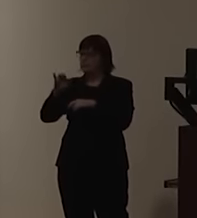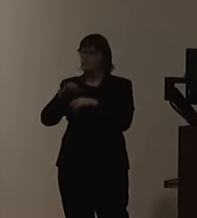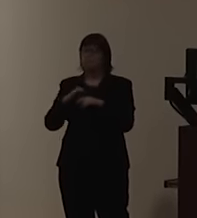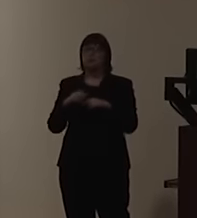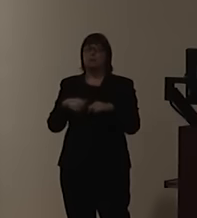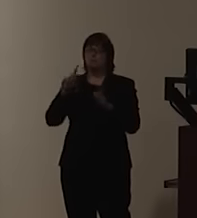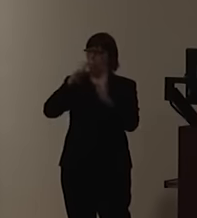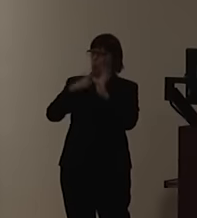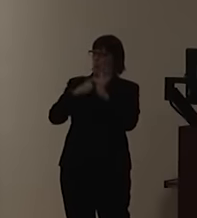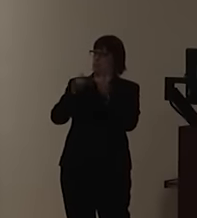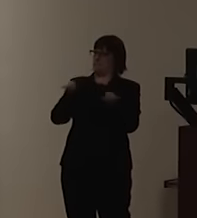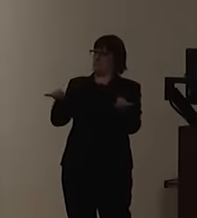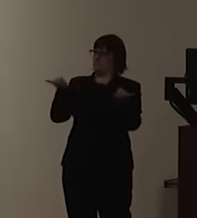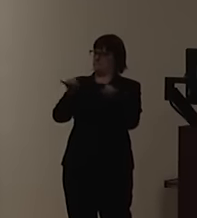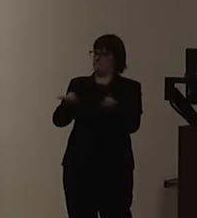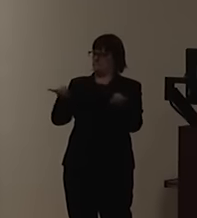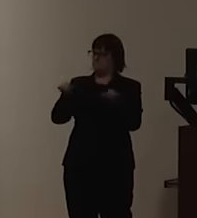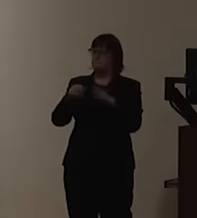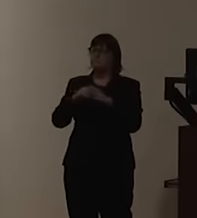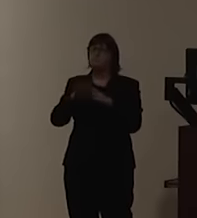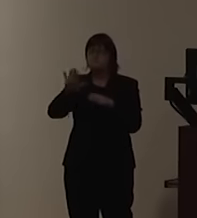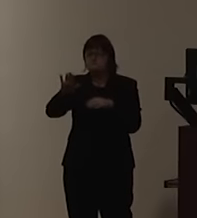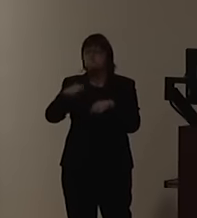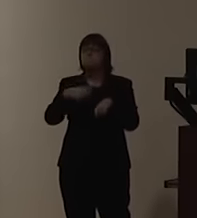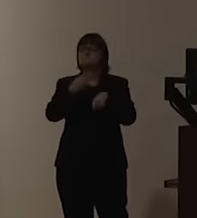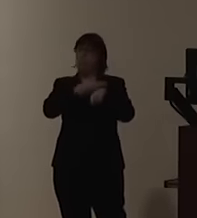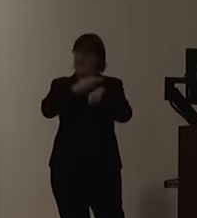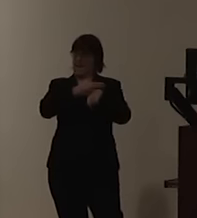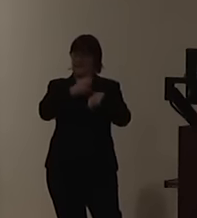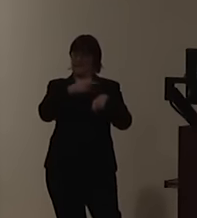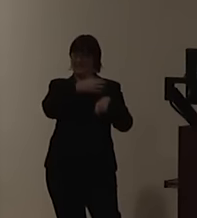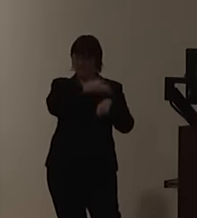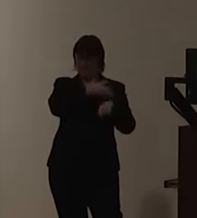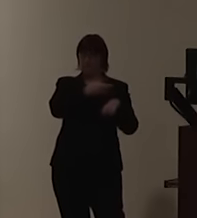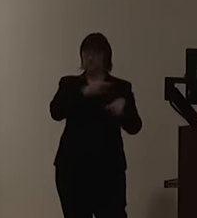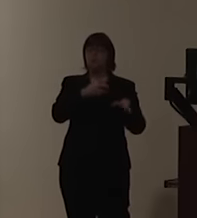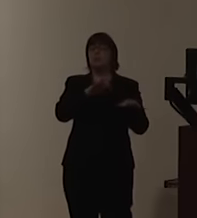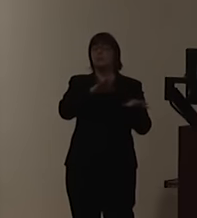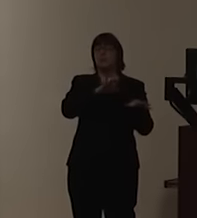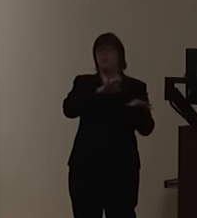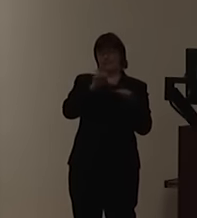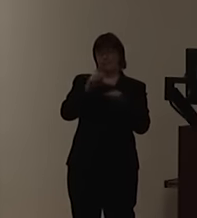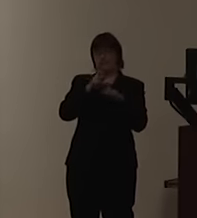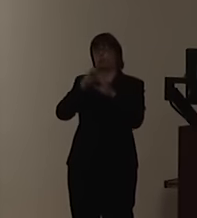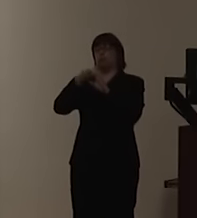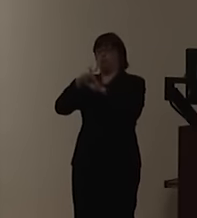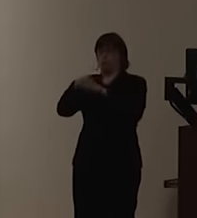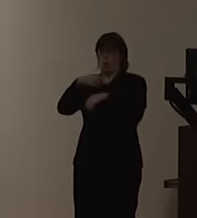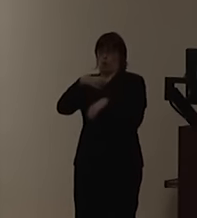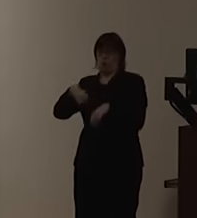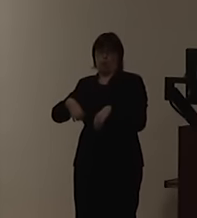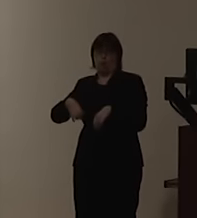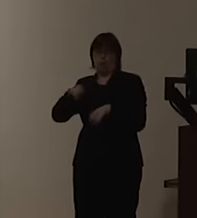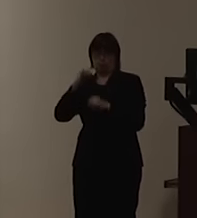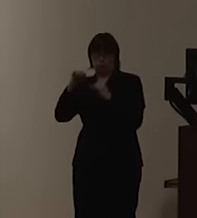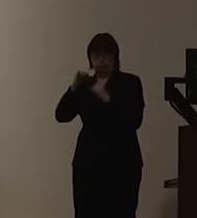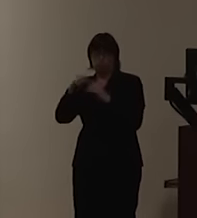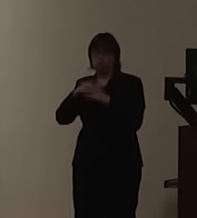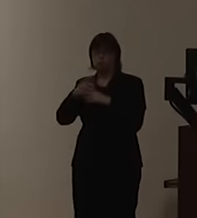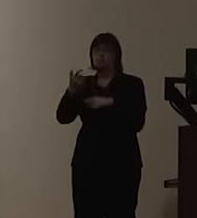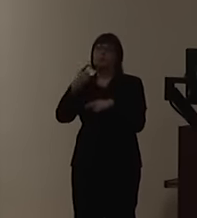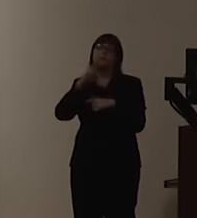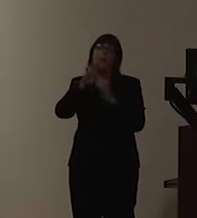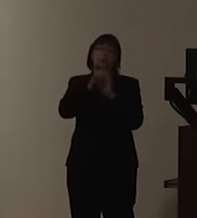was when I left Haiti to interview at Harvard Medical School, I went to Duke as